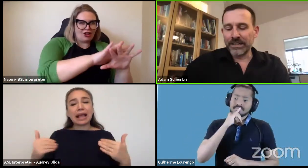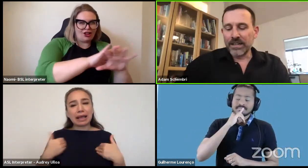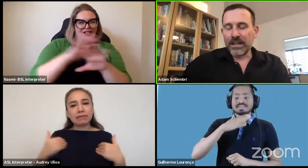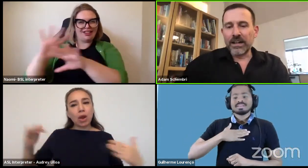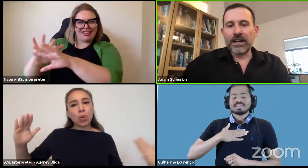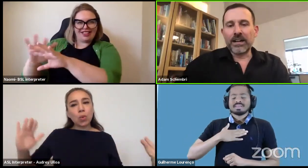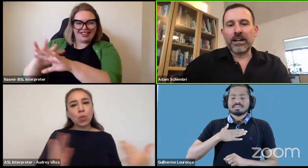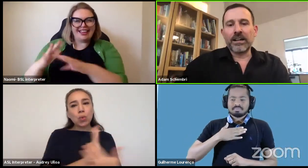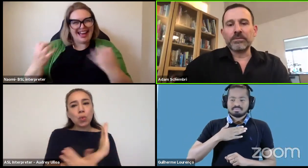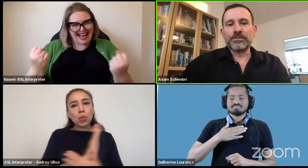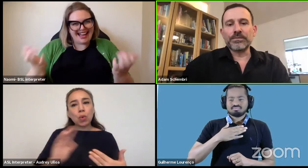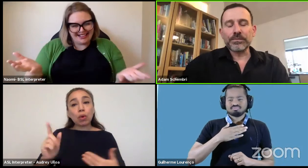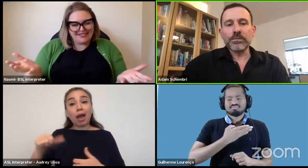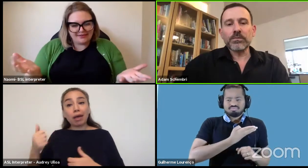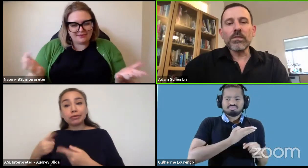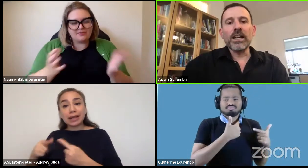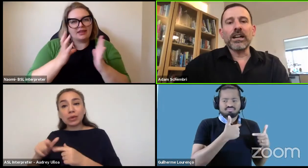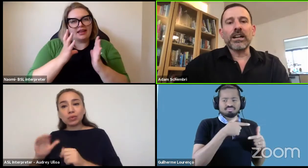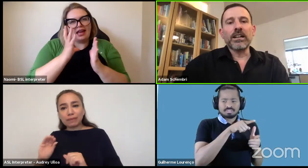colleague,